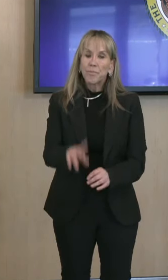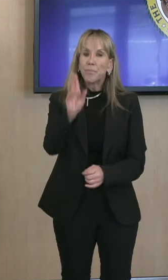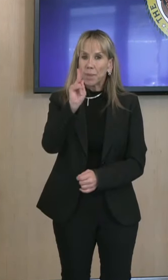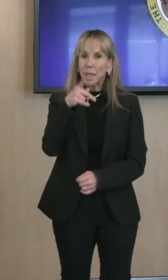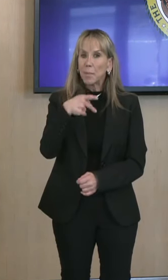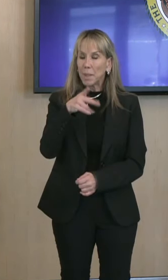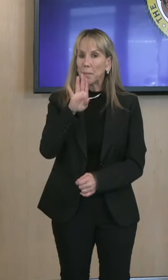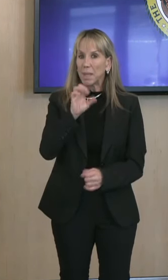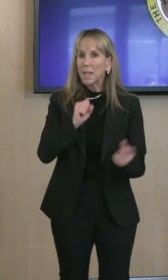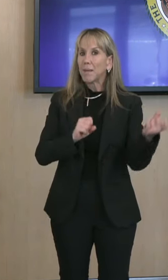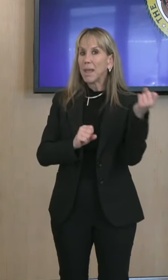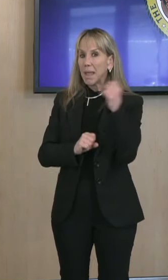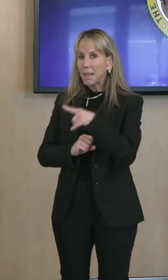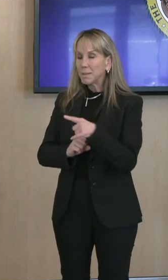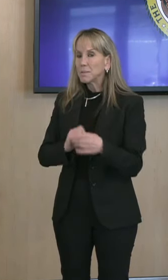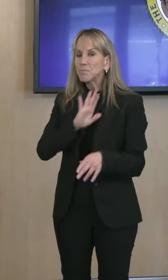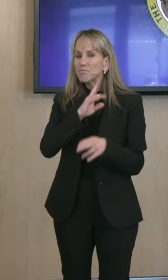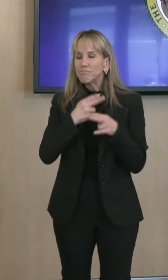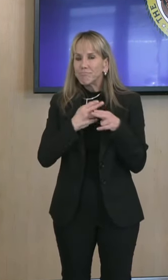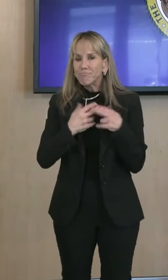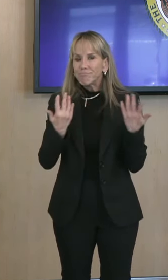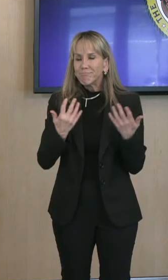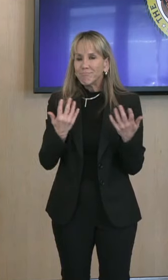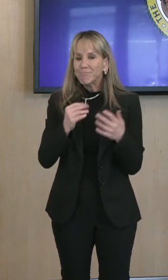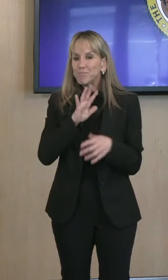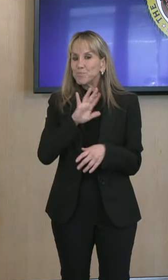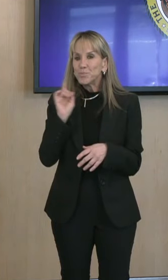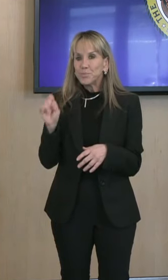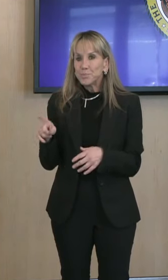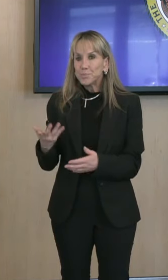KPBS, please state your name and question.